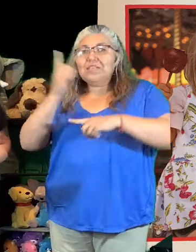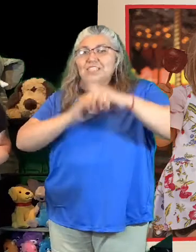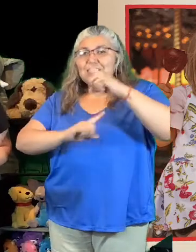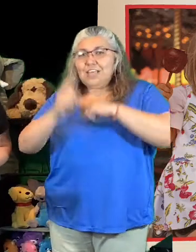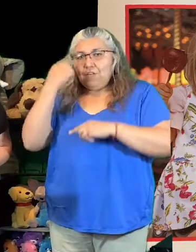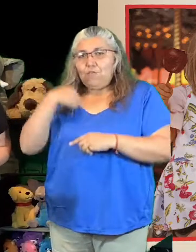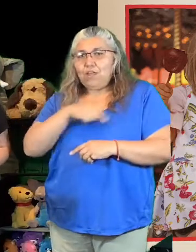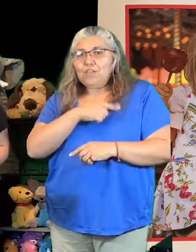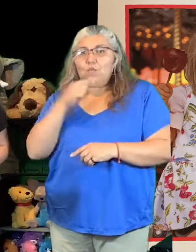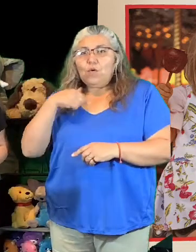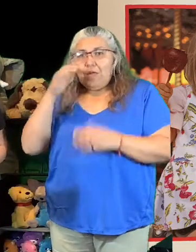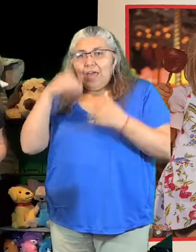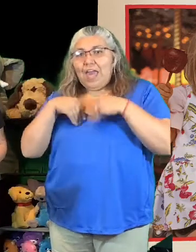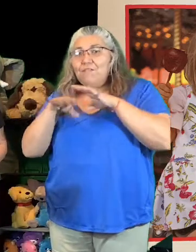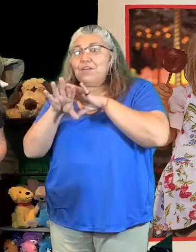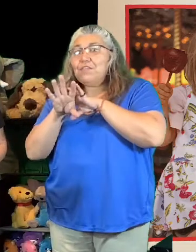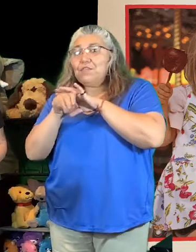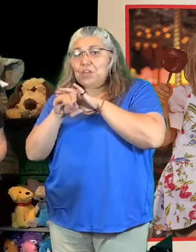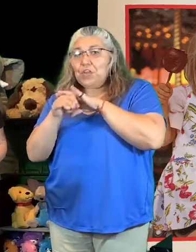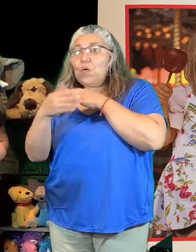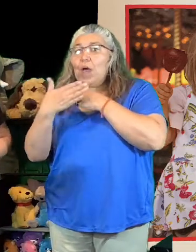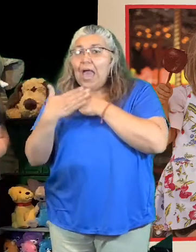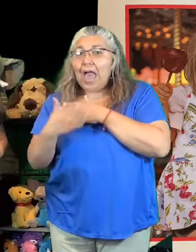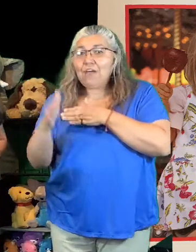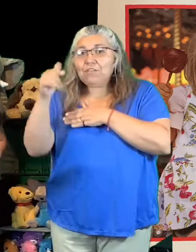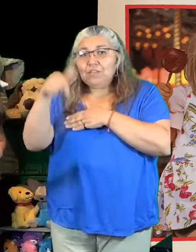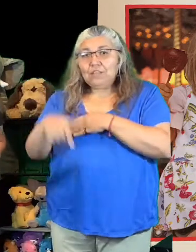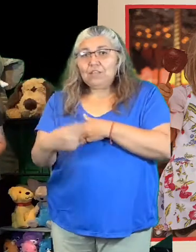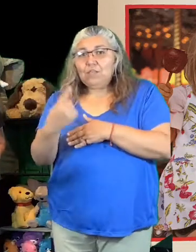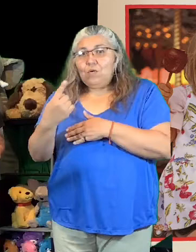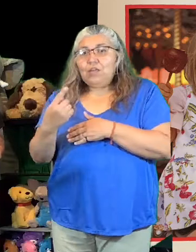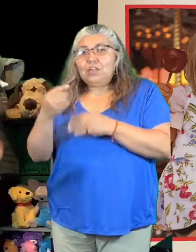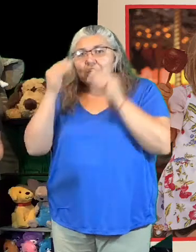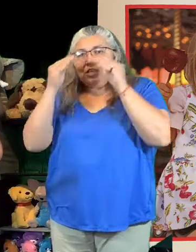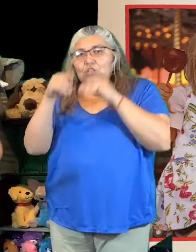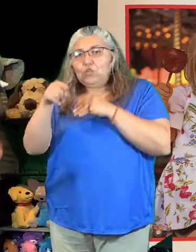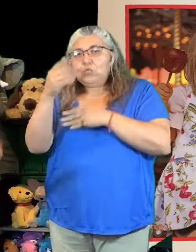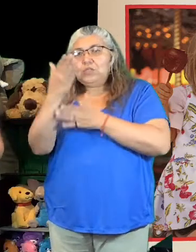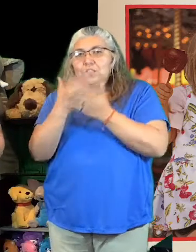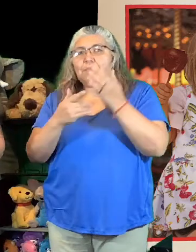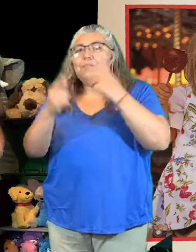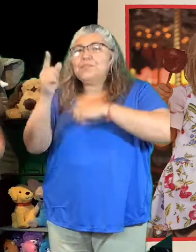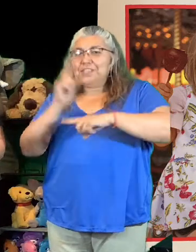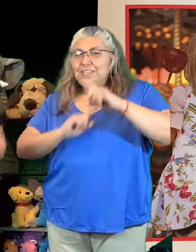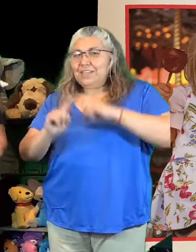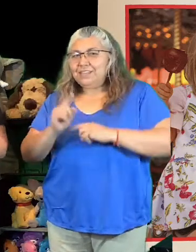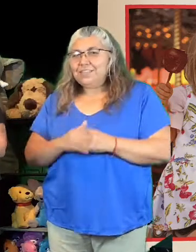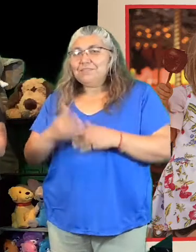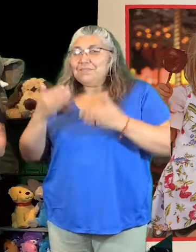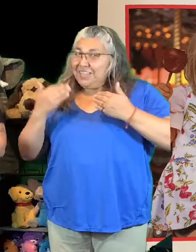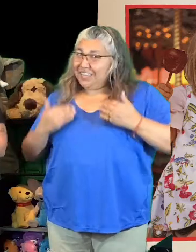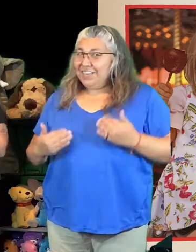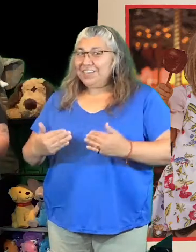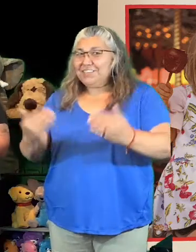and then we'll have a video after this one to teach you some of the signs. Here we go!